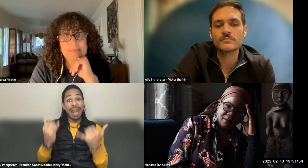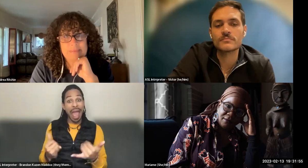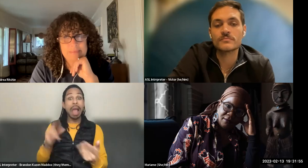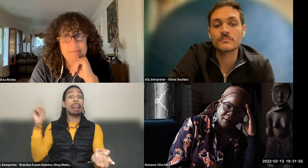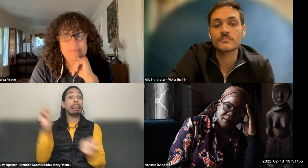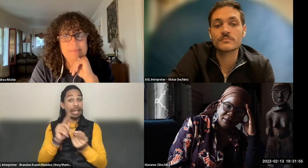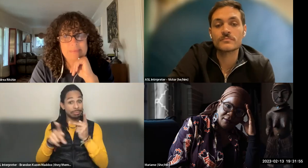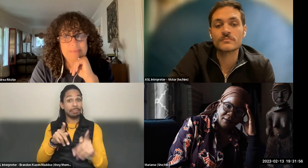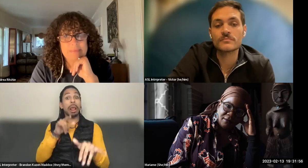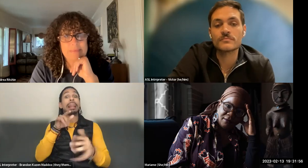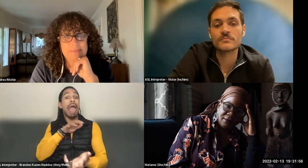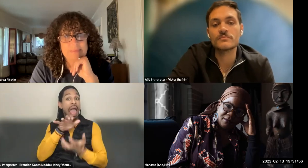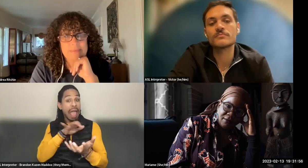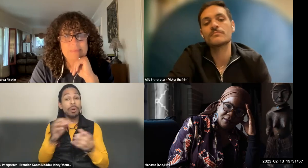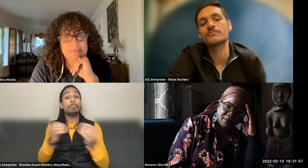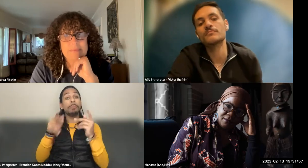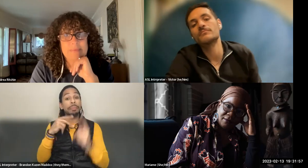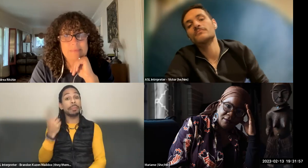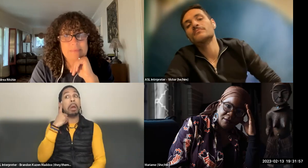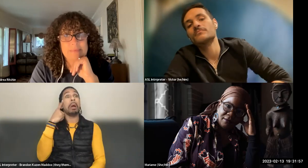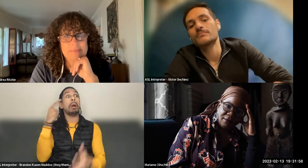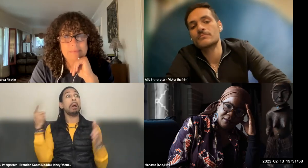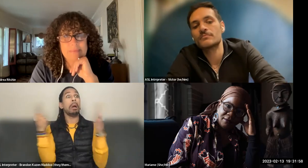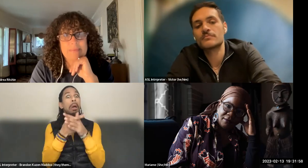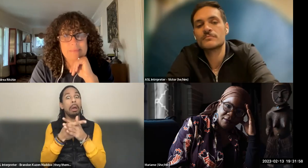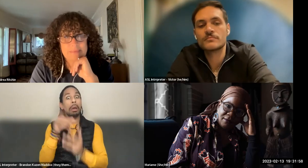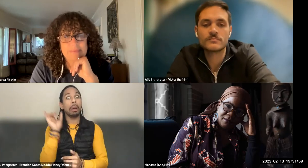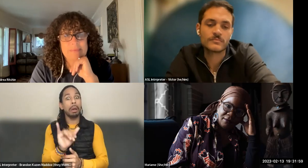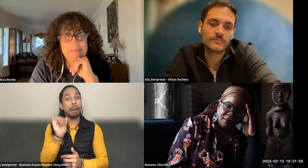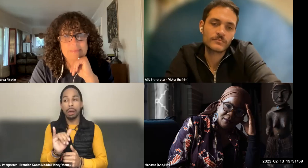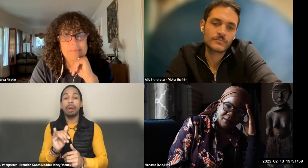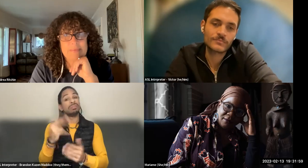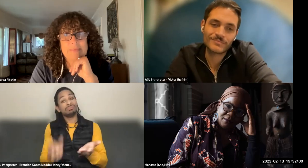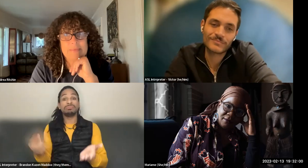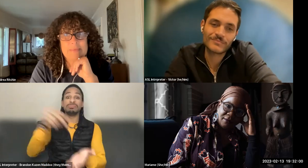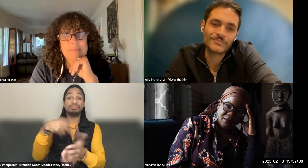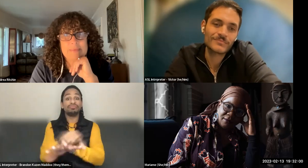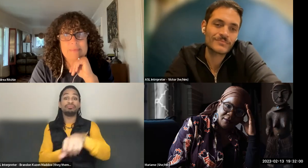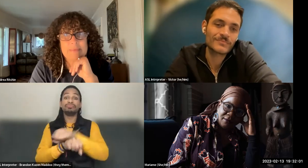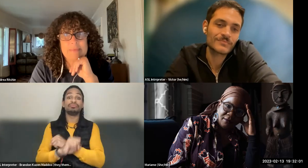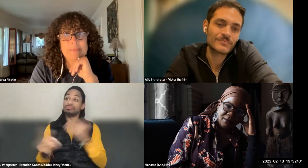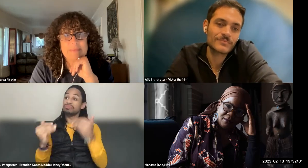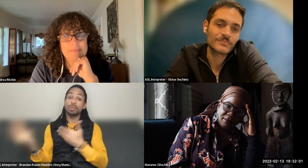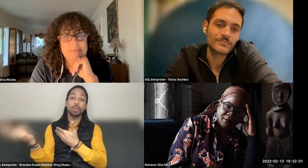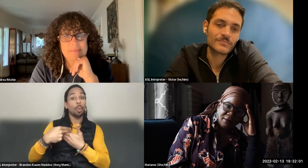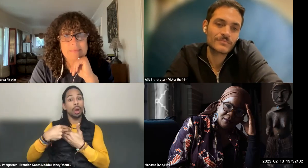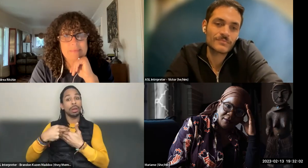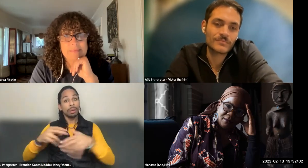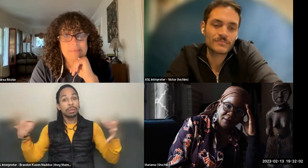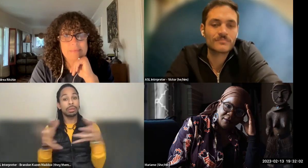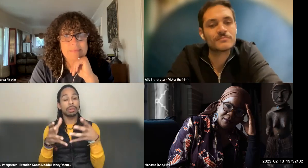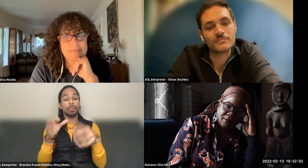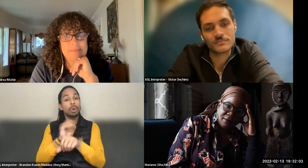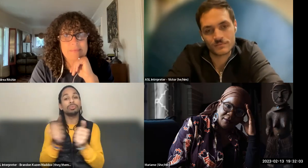Many of you who are here in the room also, that's because of all of us. So I guess I just want to end with that. And that's where